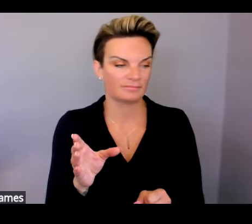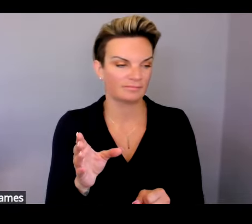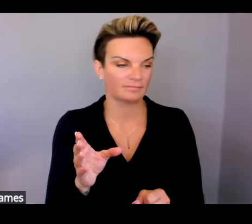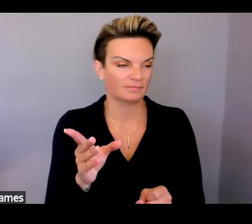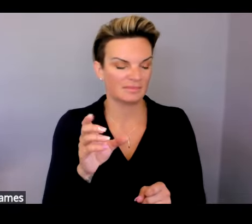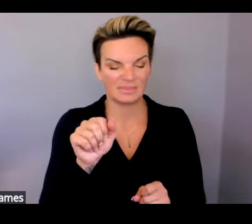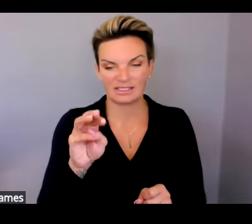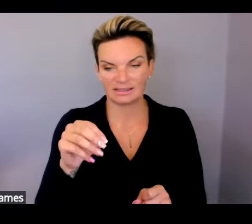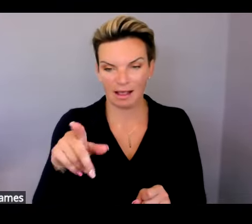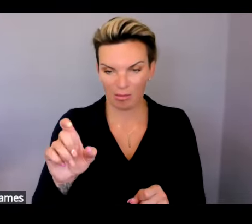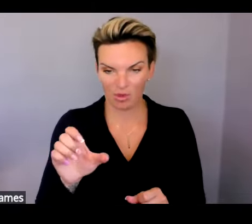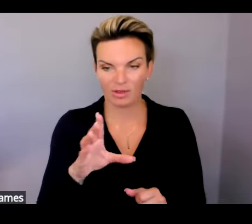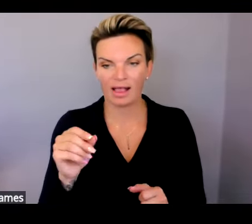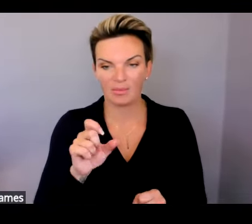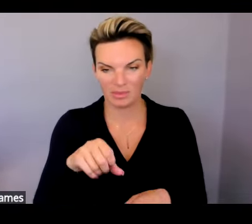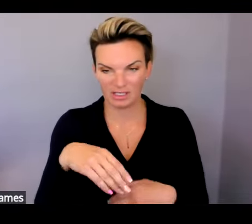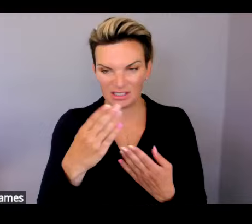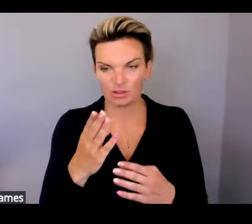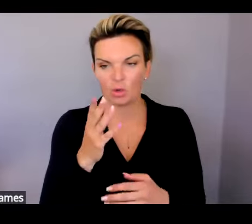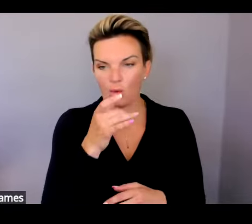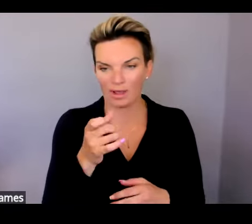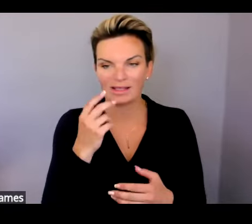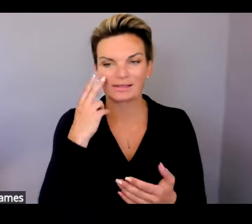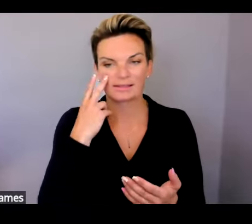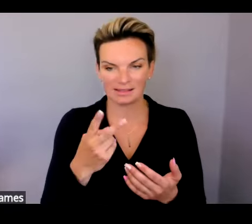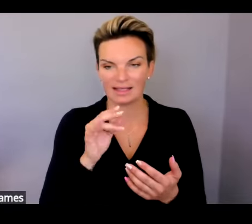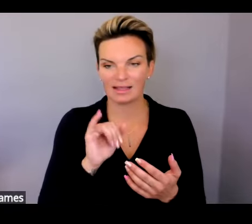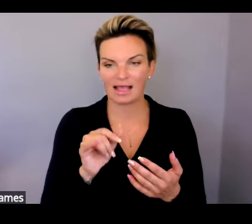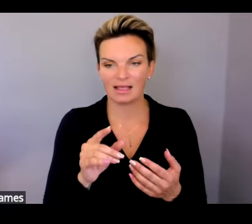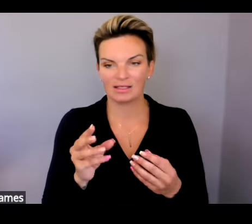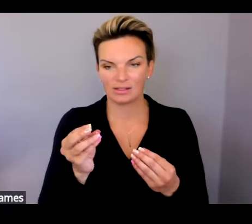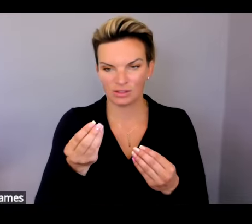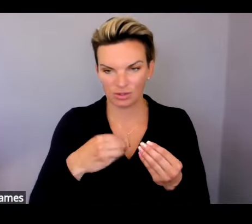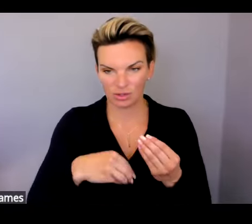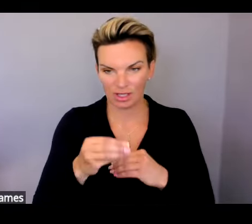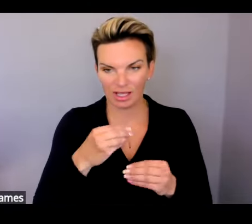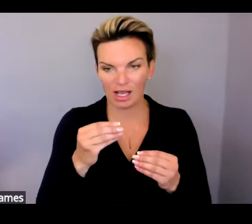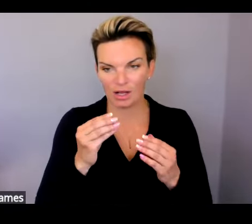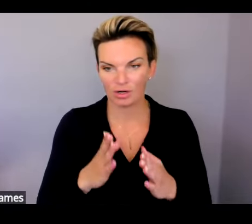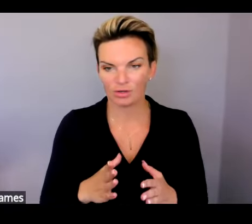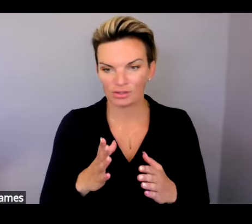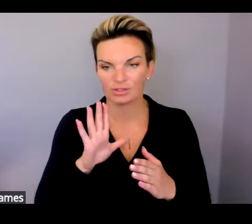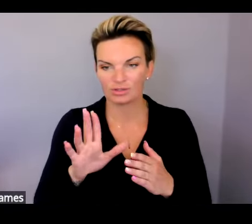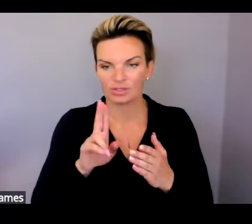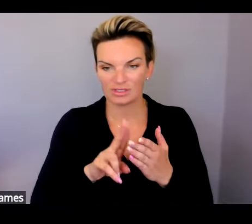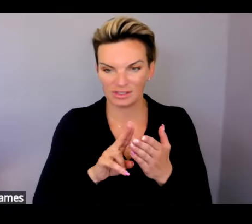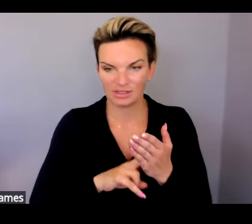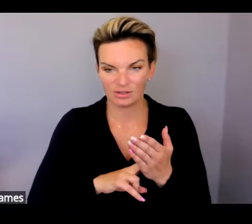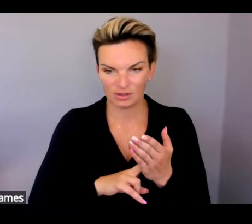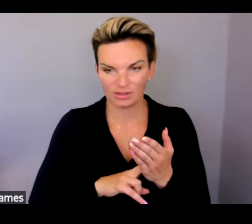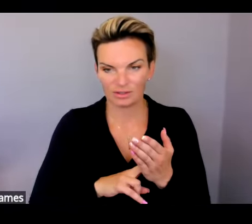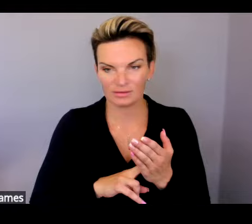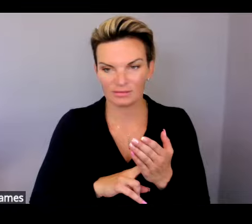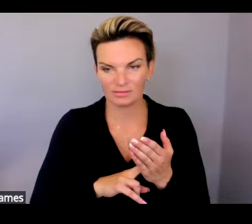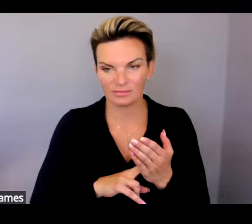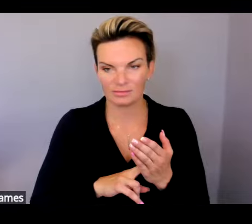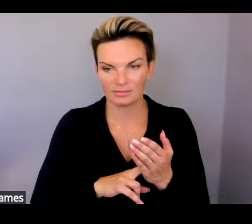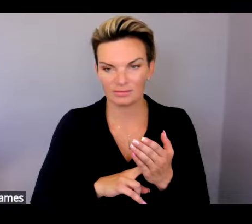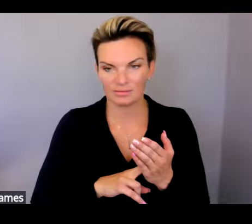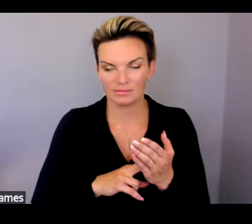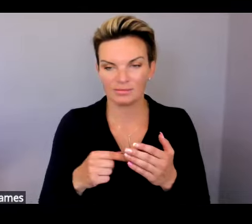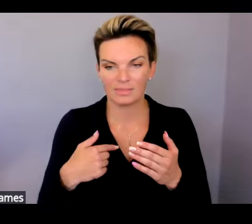samples petitions, and it's going to see circulator signatures. And I